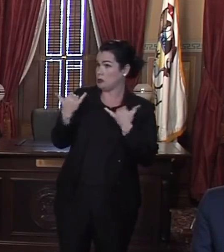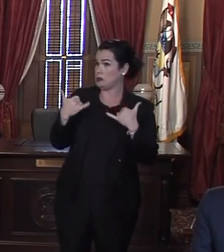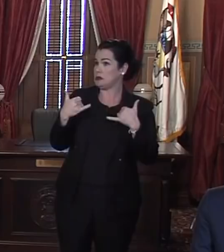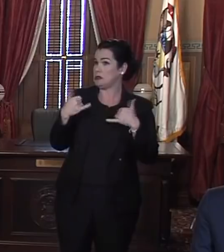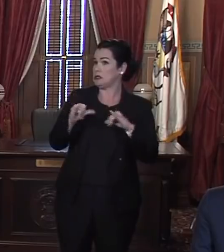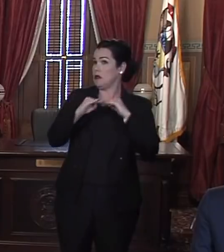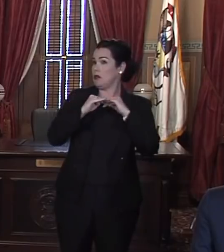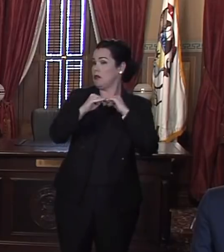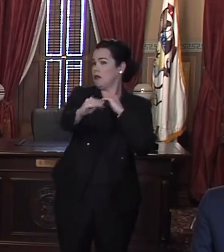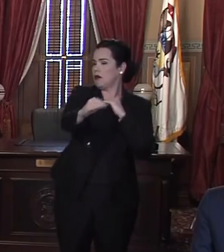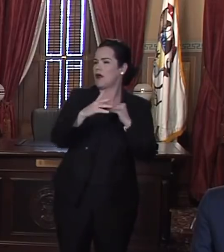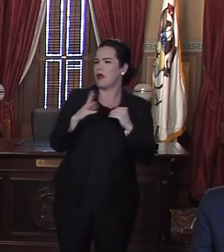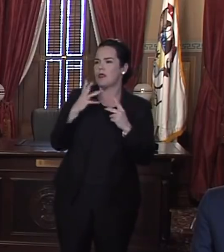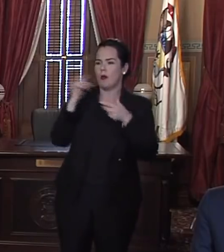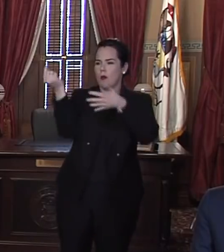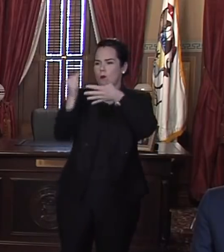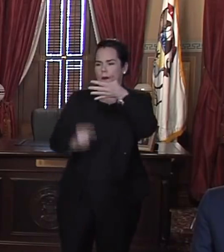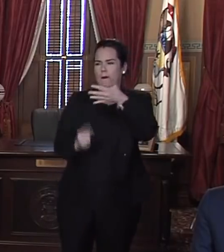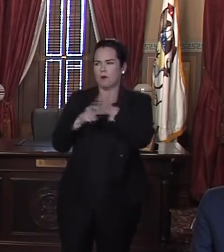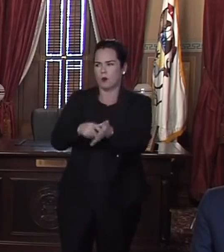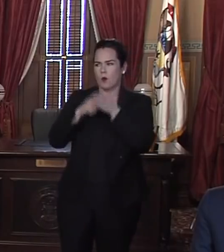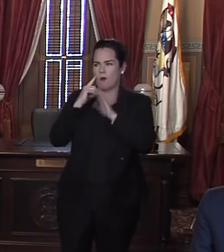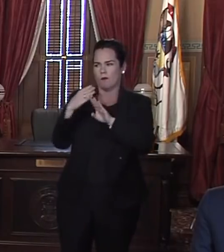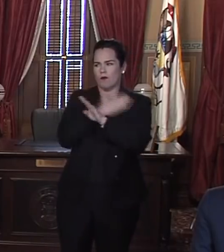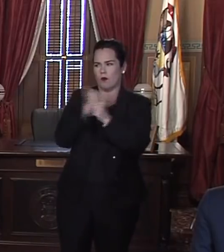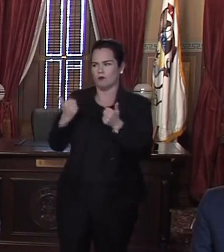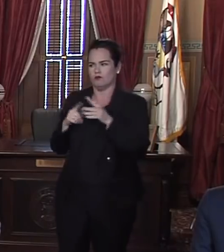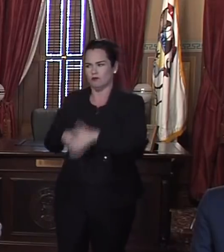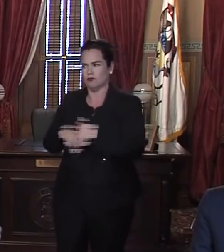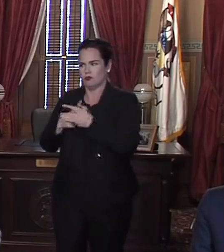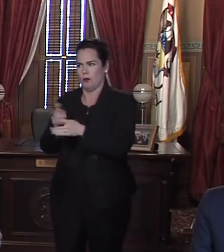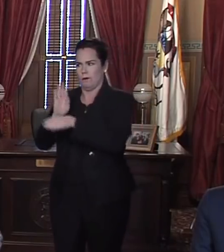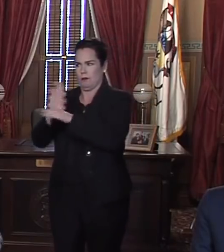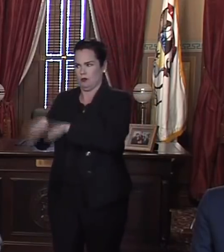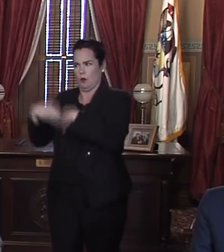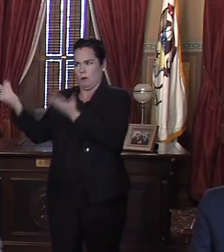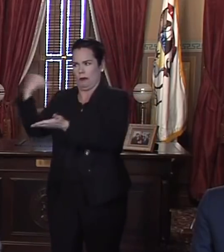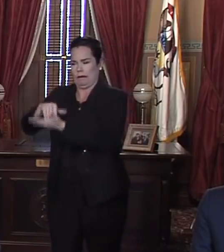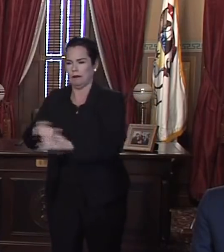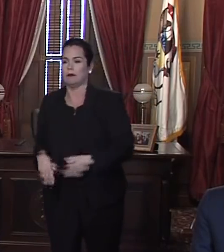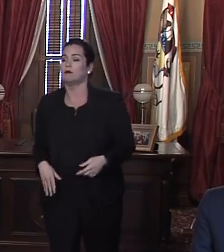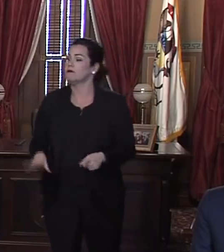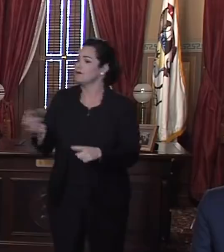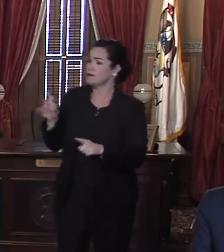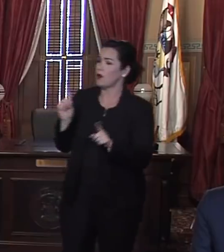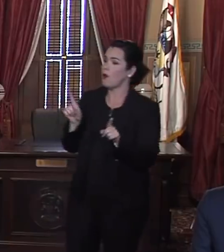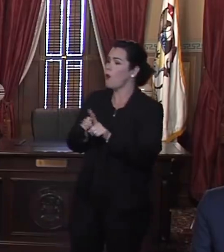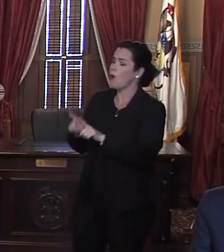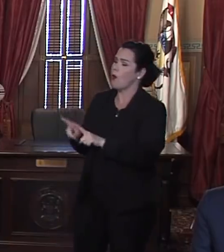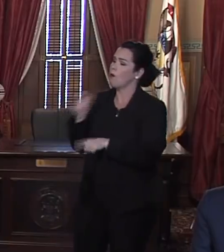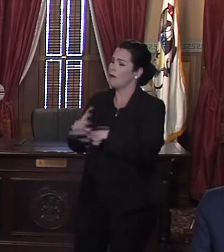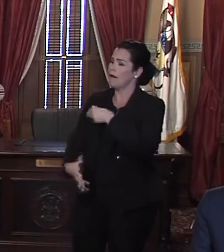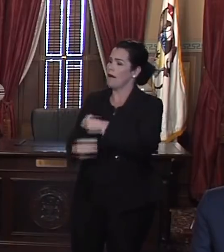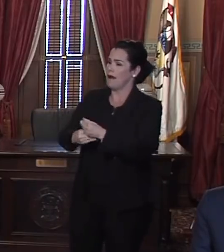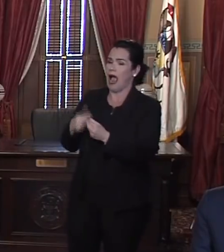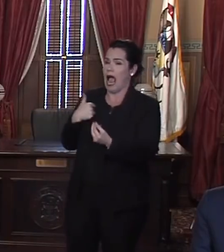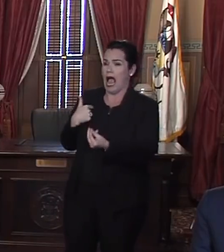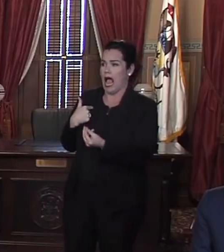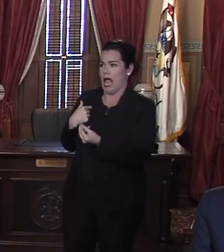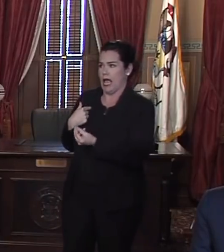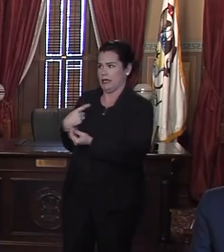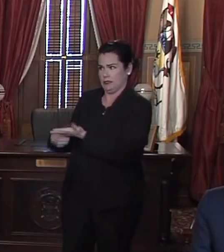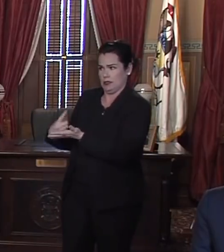release the measures in the state. I would just add, obviously I'm talking to Dr. Khaldun